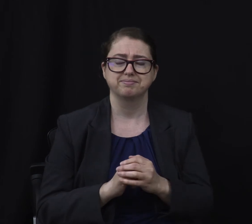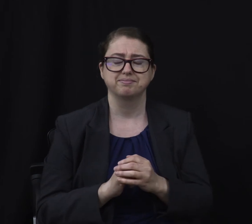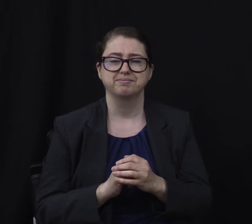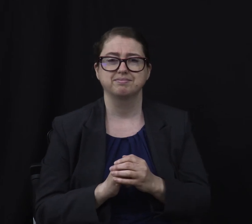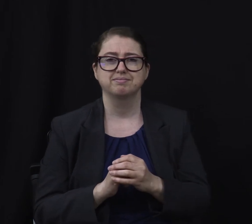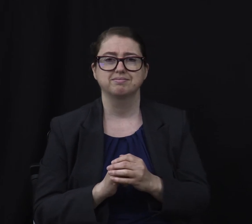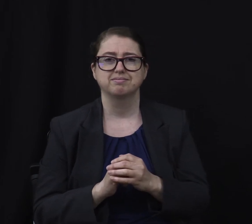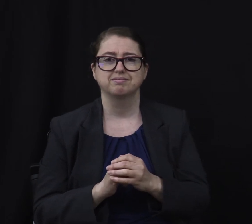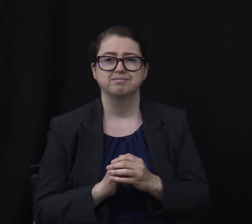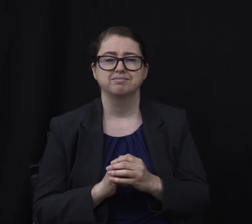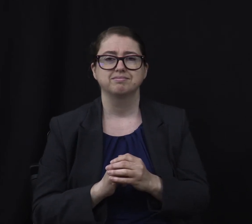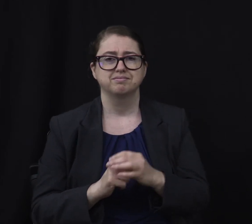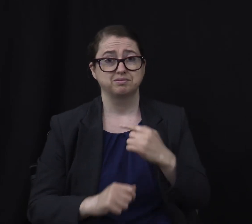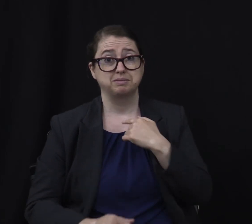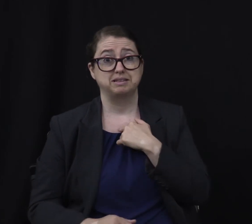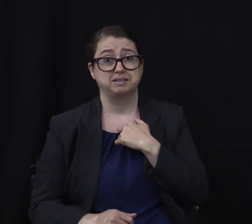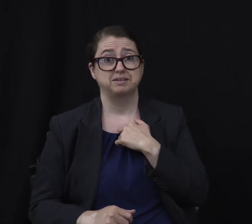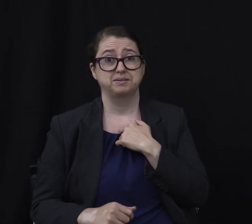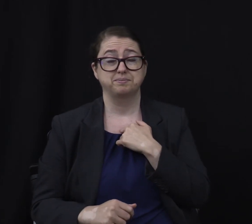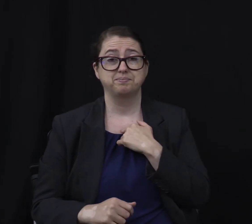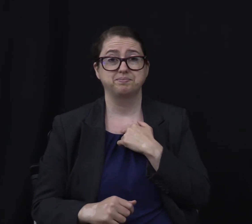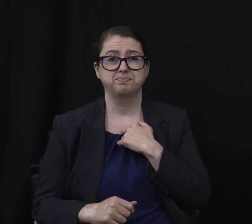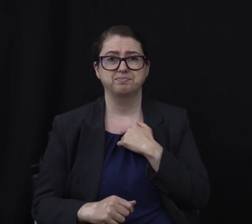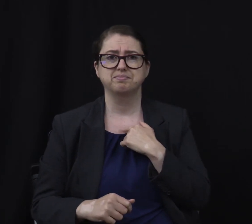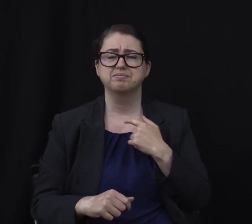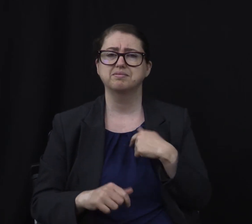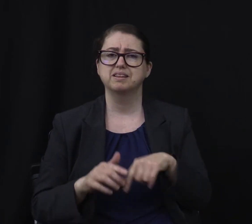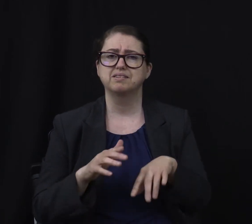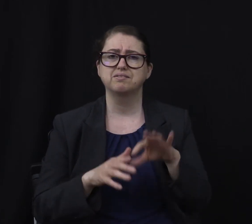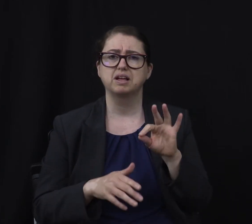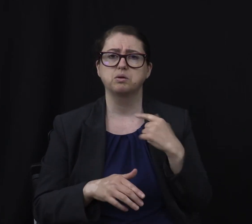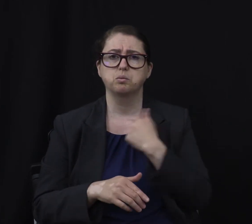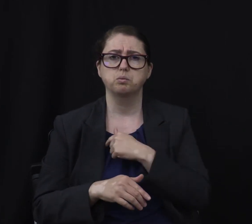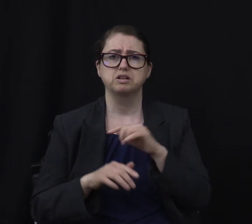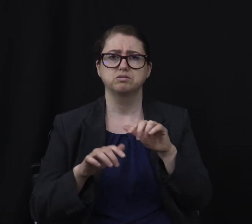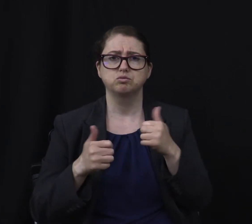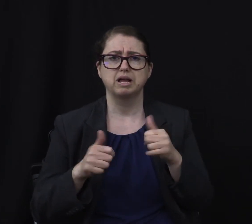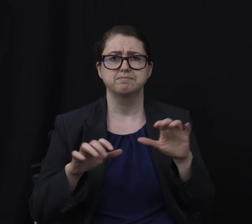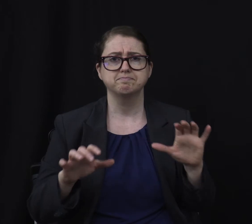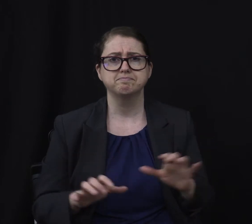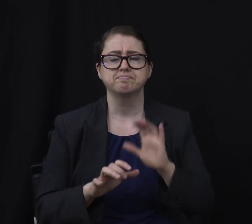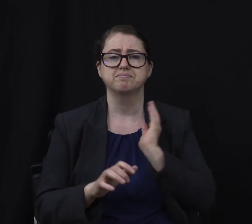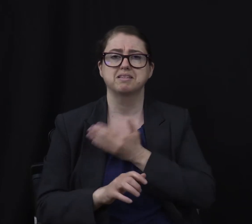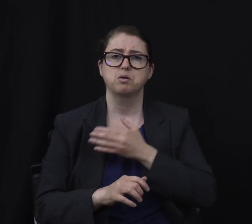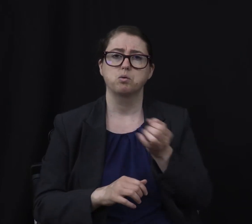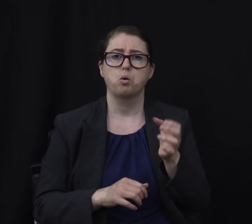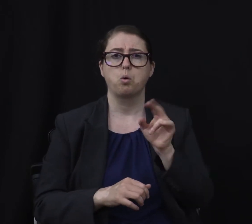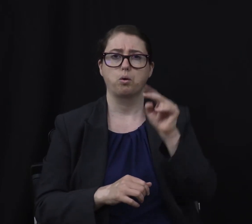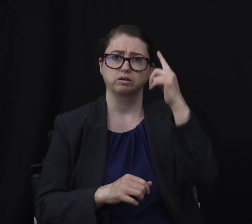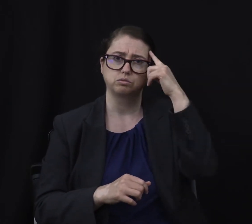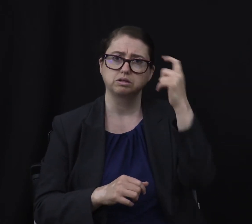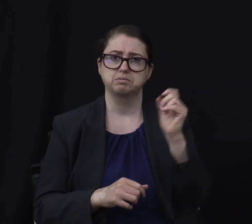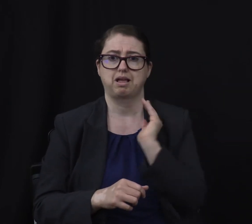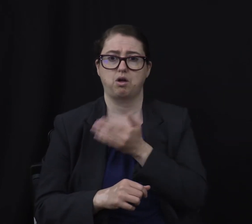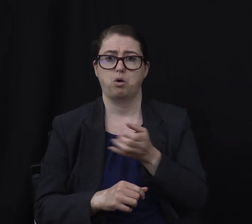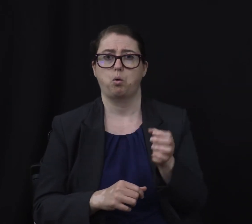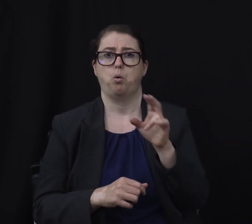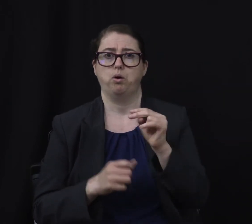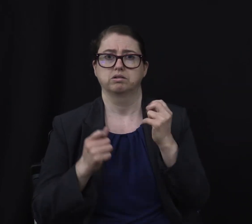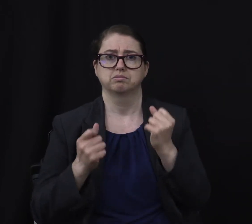found that when we try and accomplish our own dreams in our own strength and they actually come